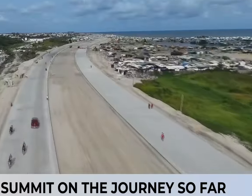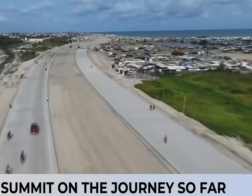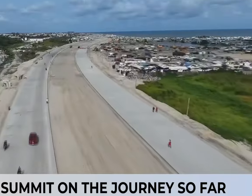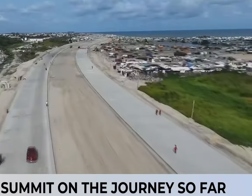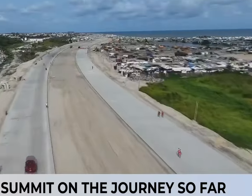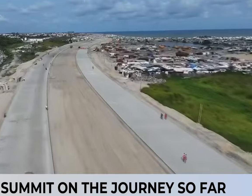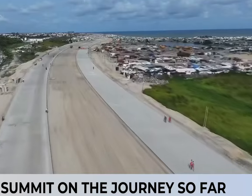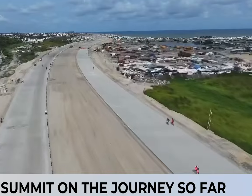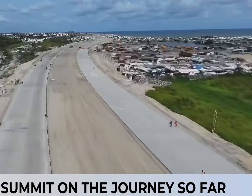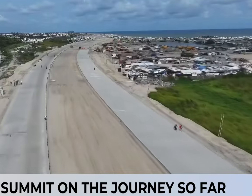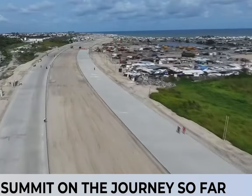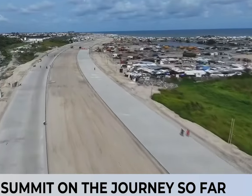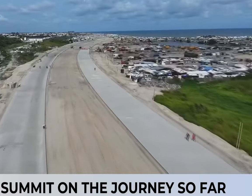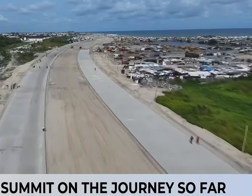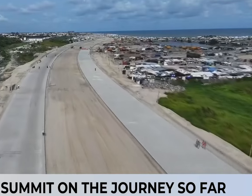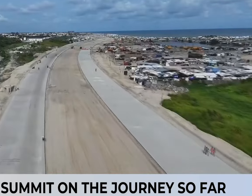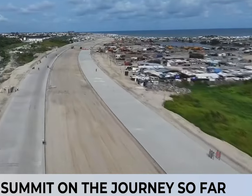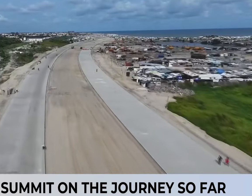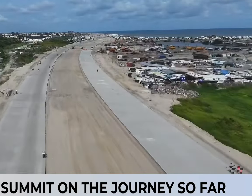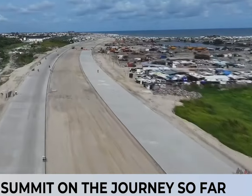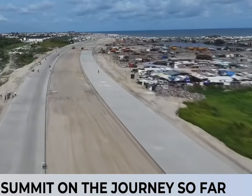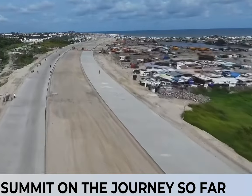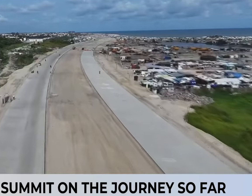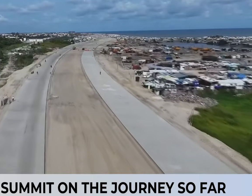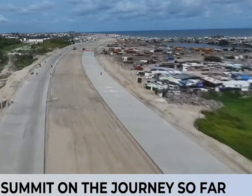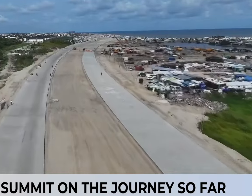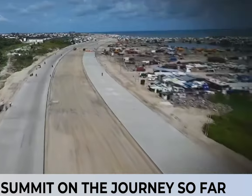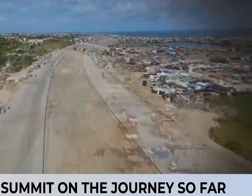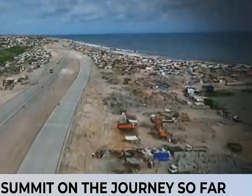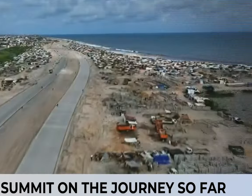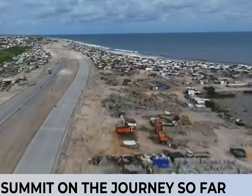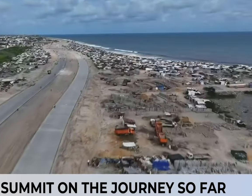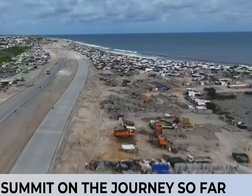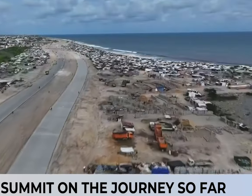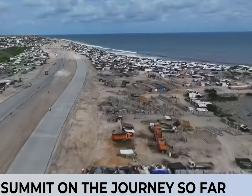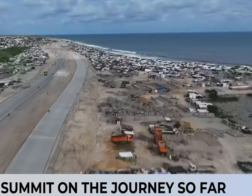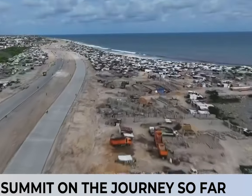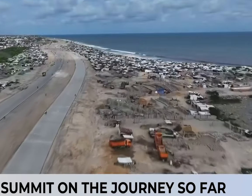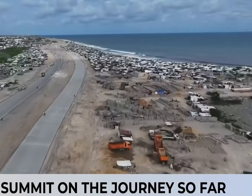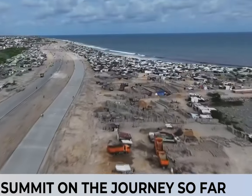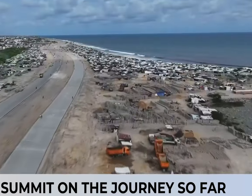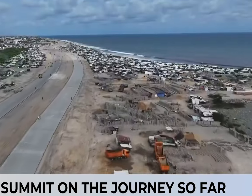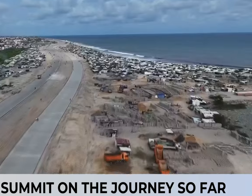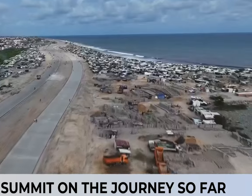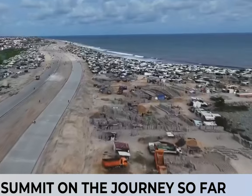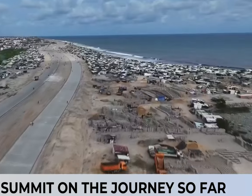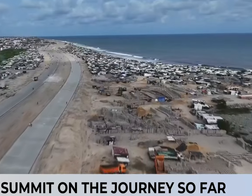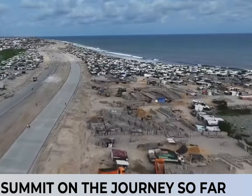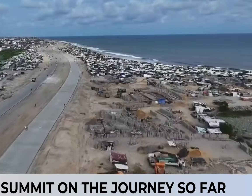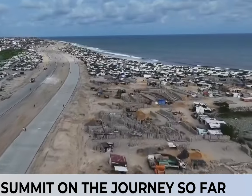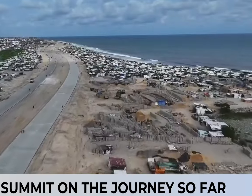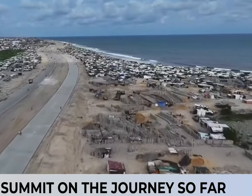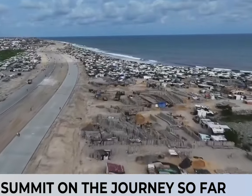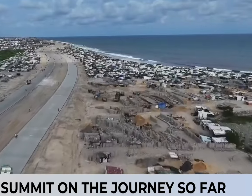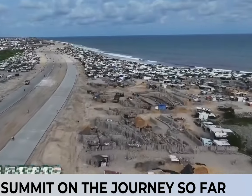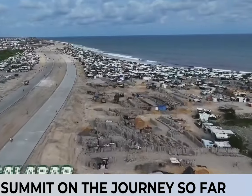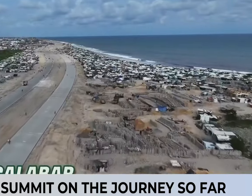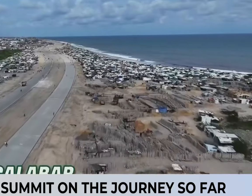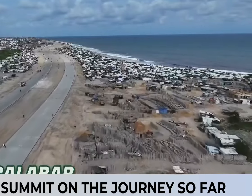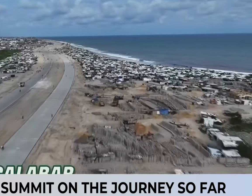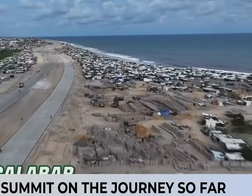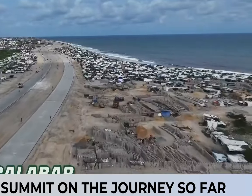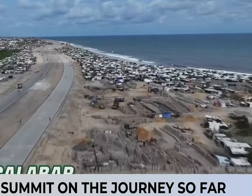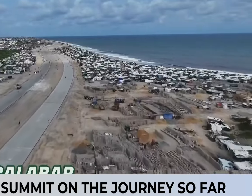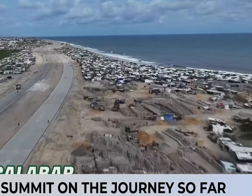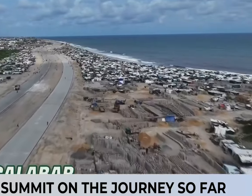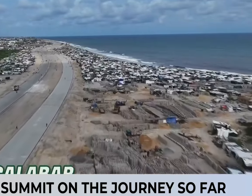June, 10 kilometers would have been fully completed in that section. I'm very proud of what High Tech is doing. We